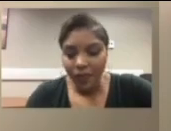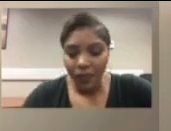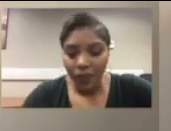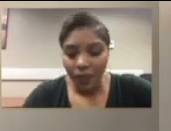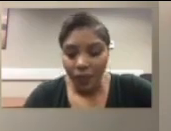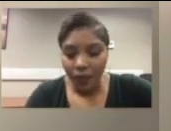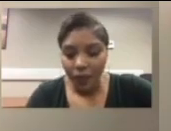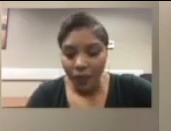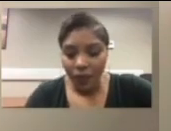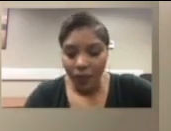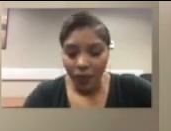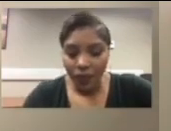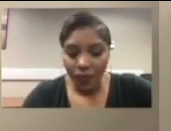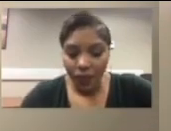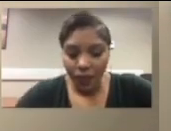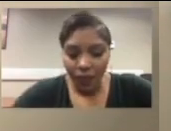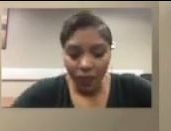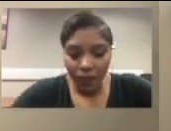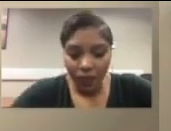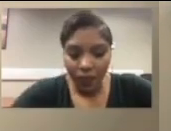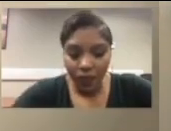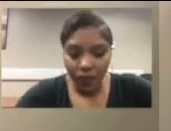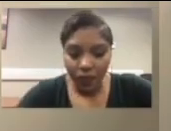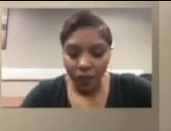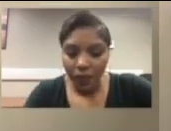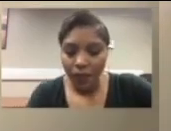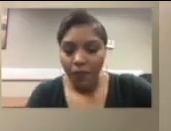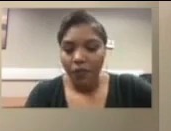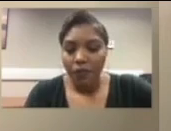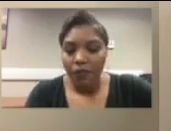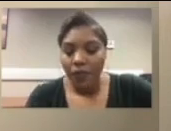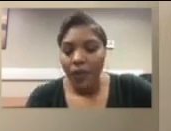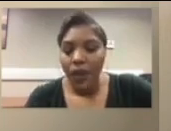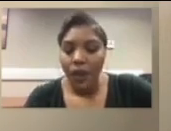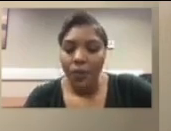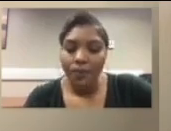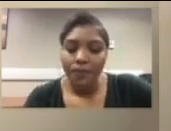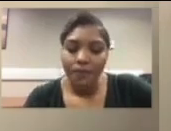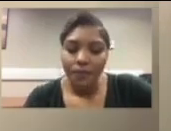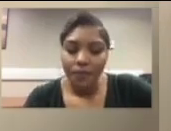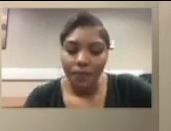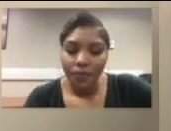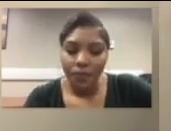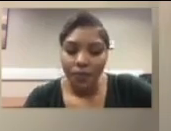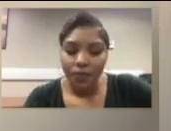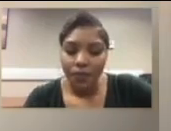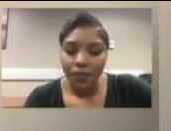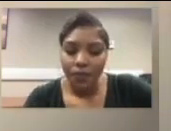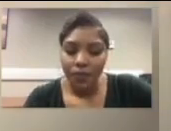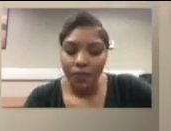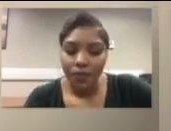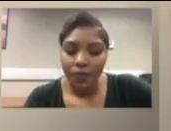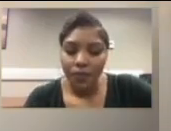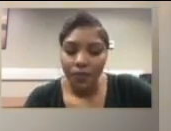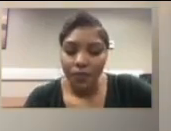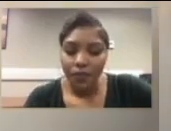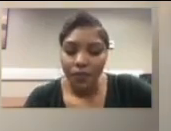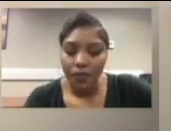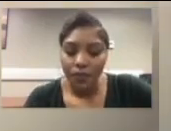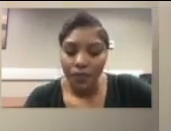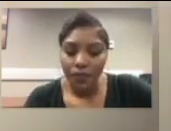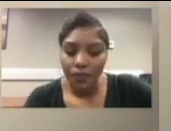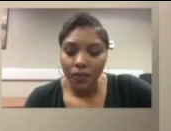on the topic at hand, and then ask questions. To ask to be forced to submit questions before you heard what